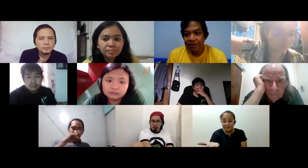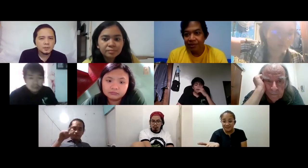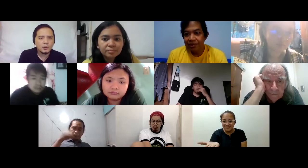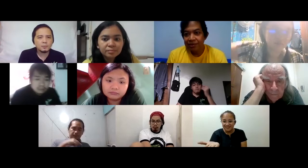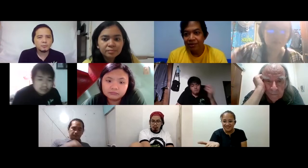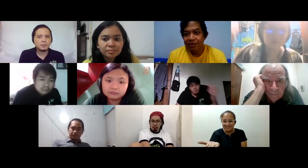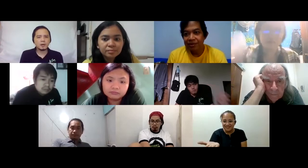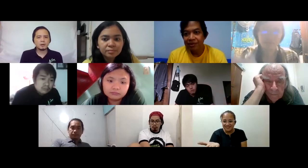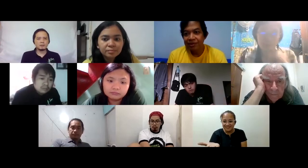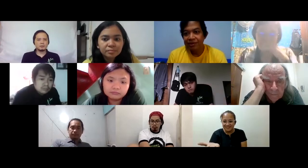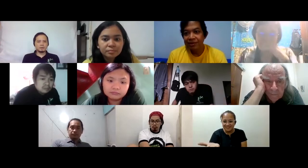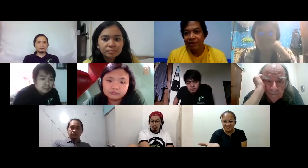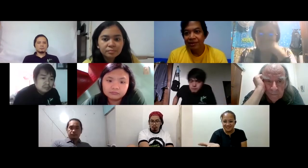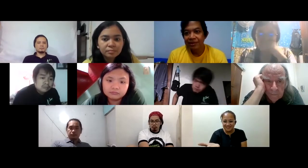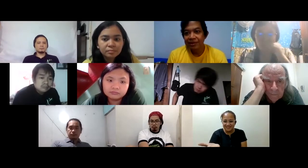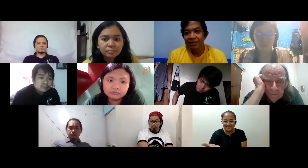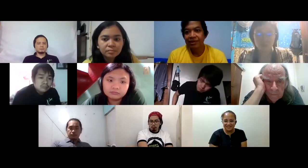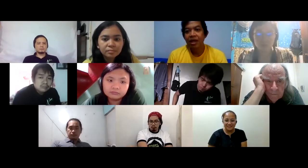No,